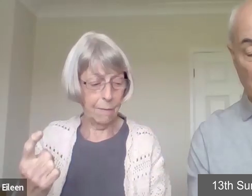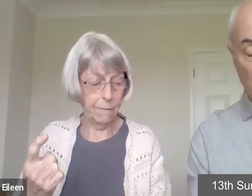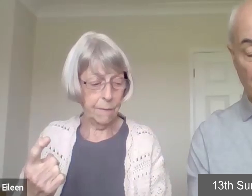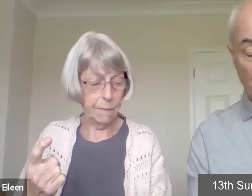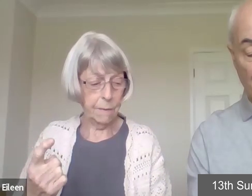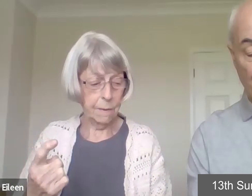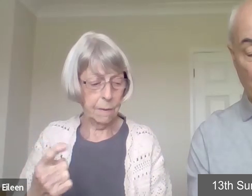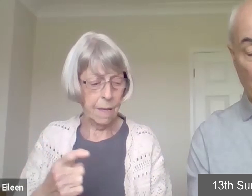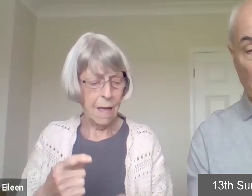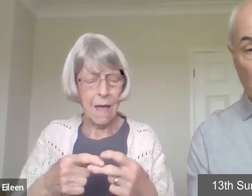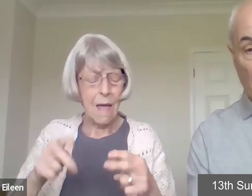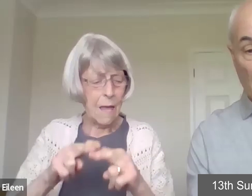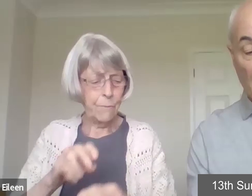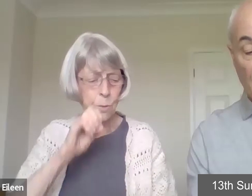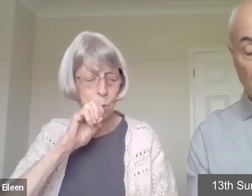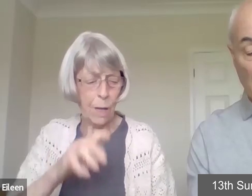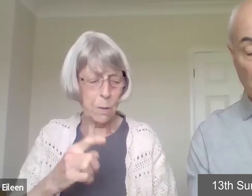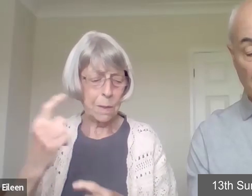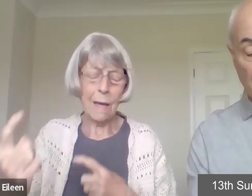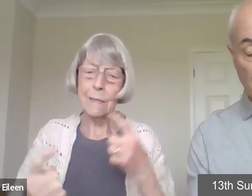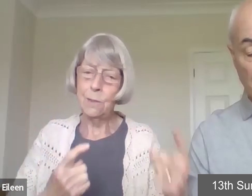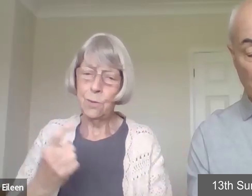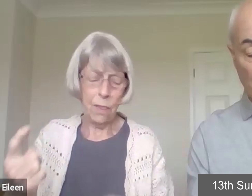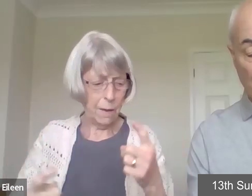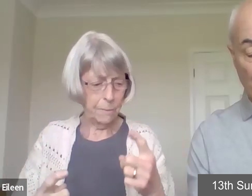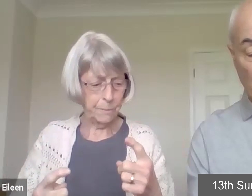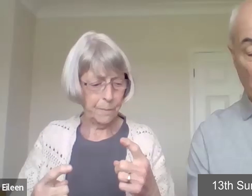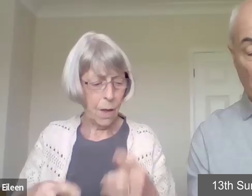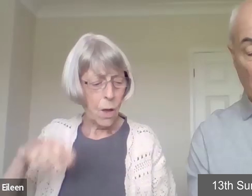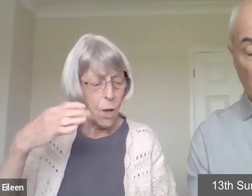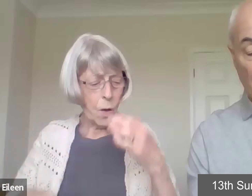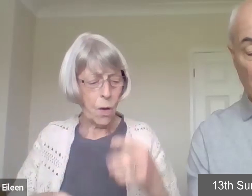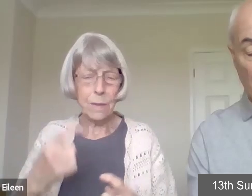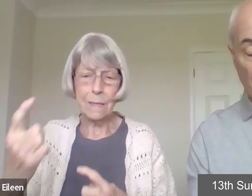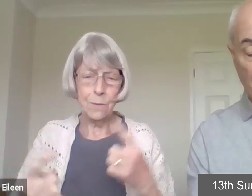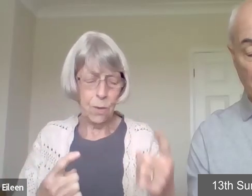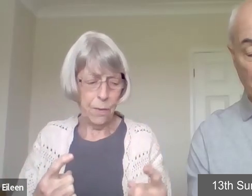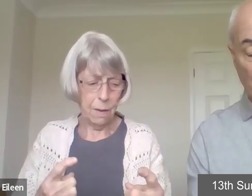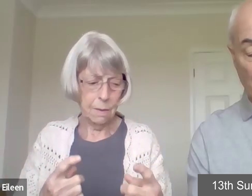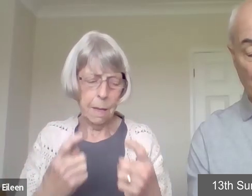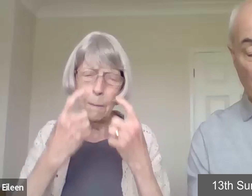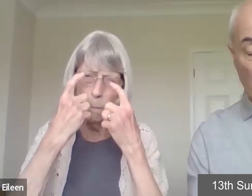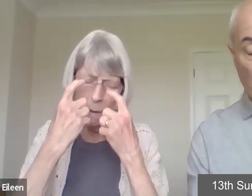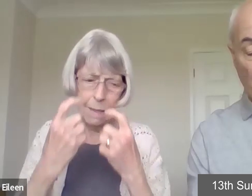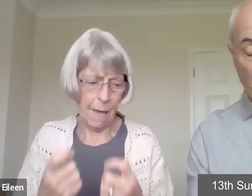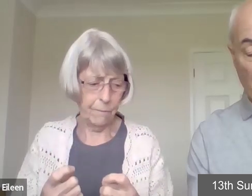yourself. If you shout at each other and hurt each other, be